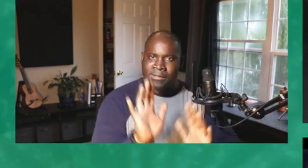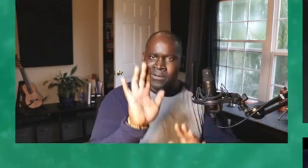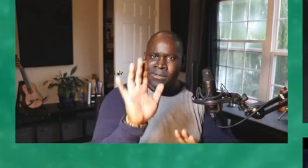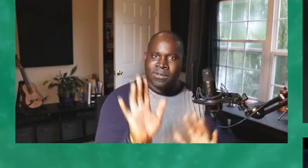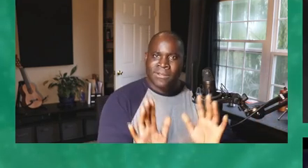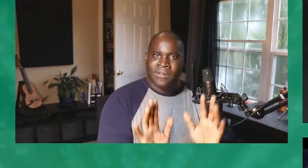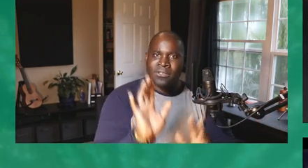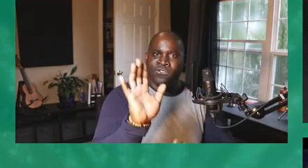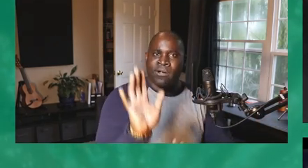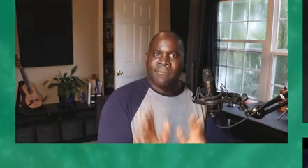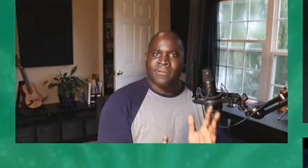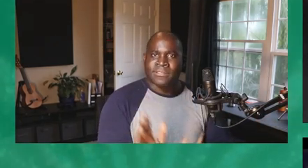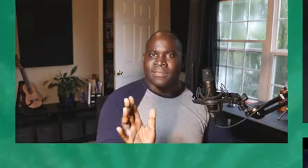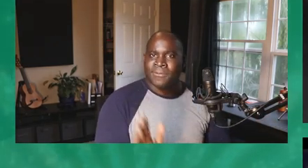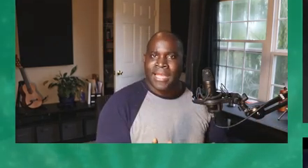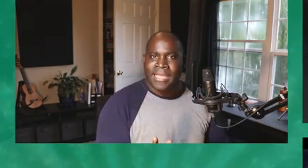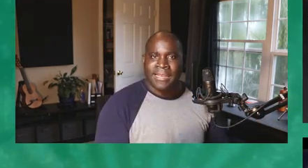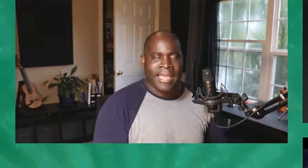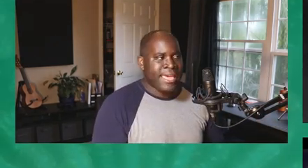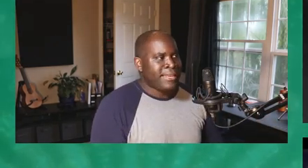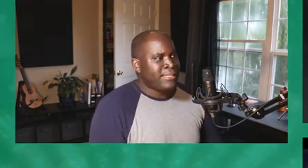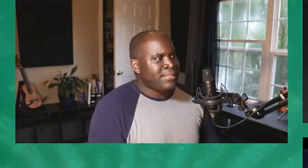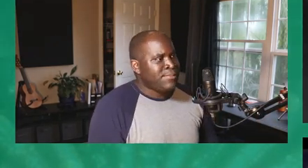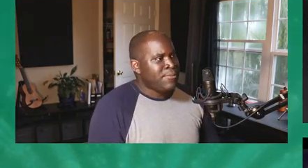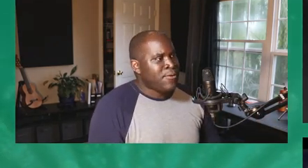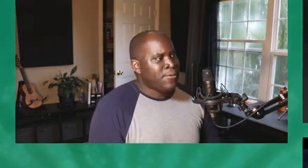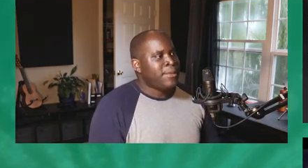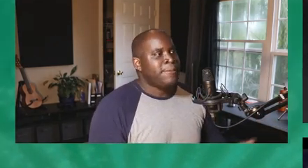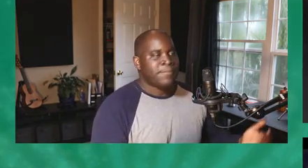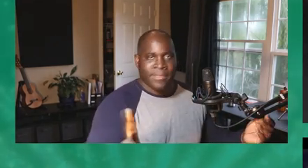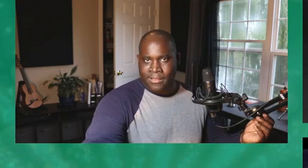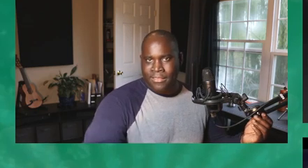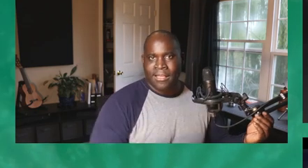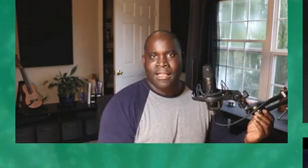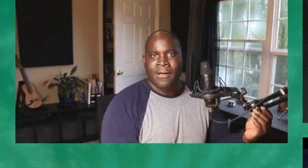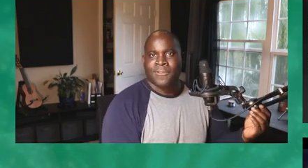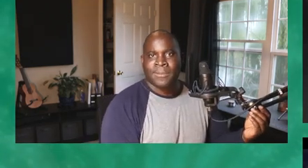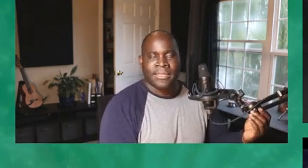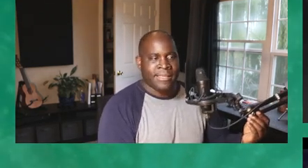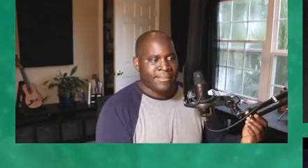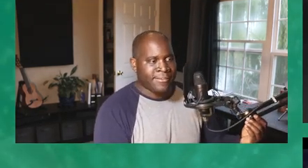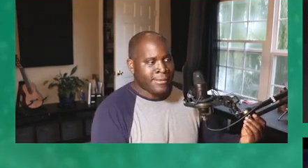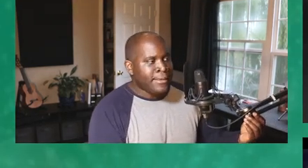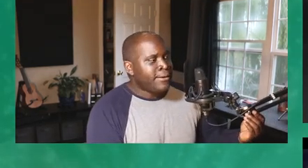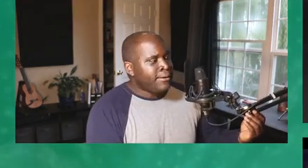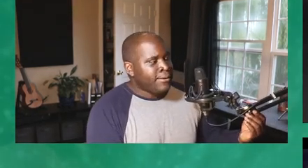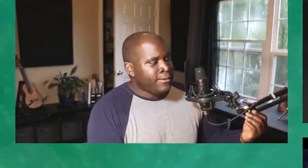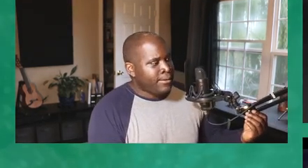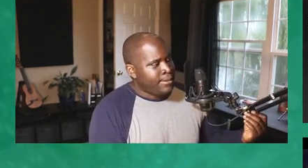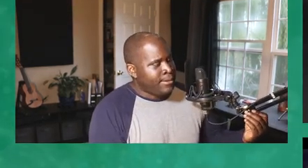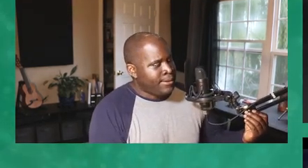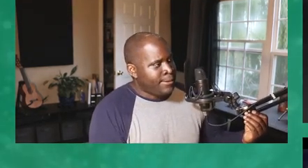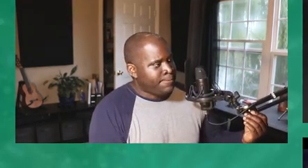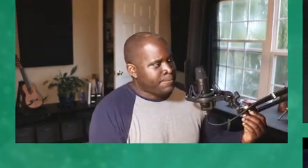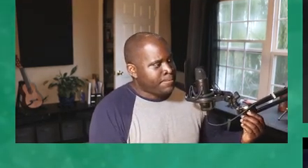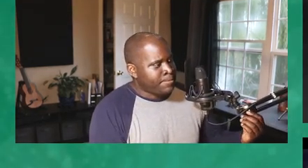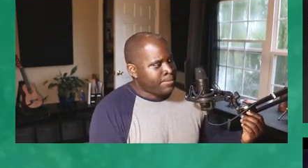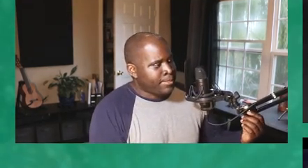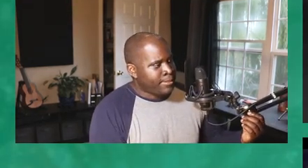a little jumbled, right? And a little bit more, I'll explain it like this.